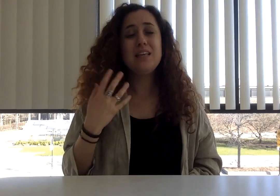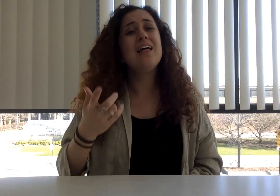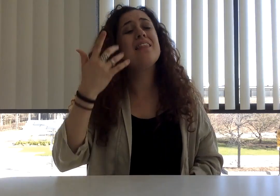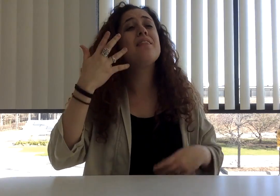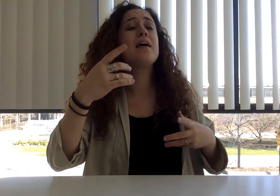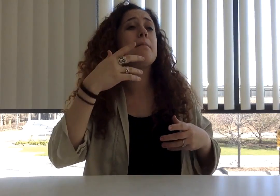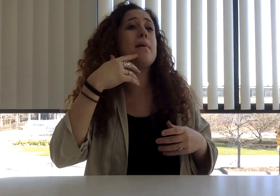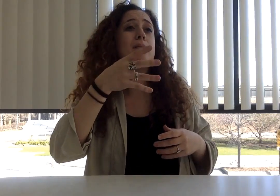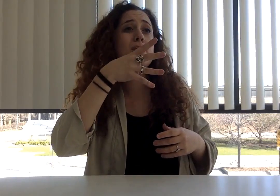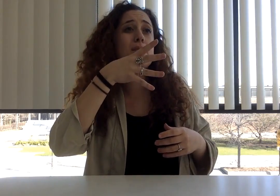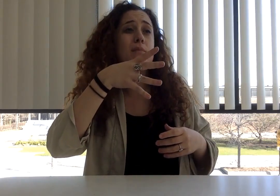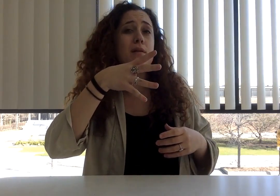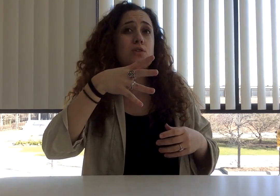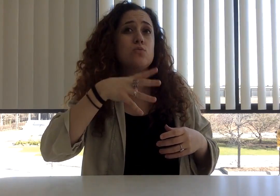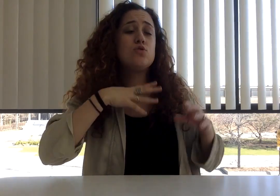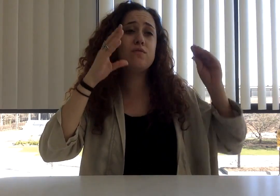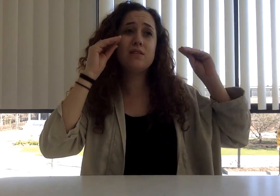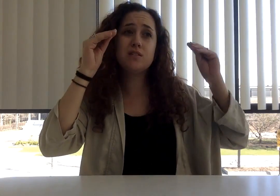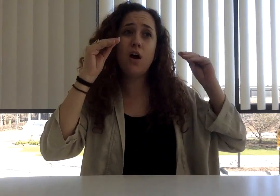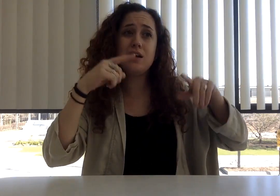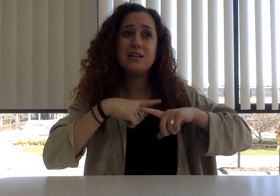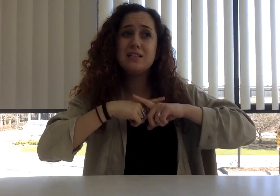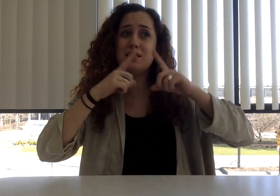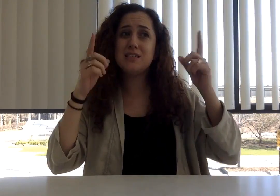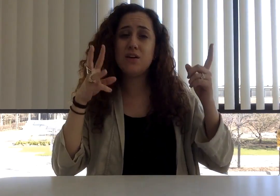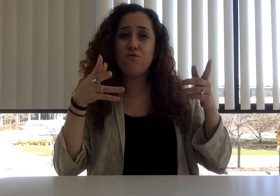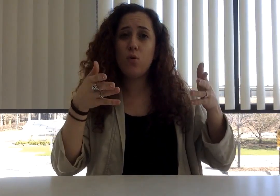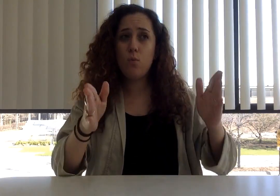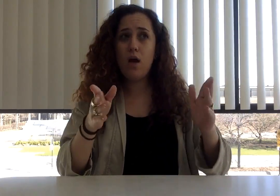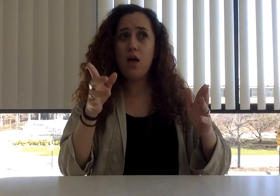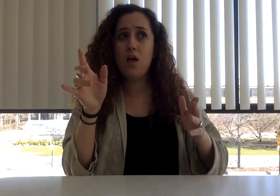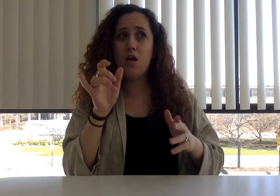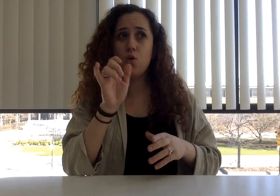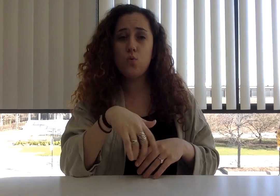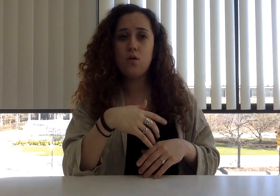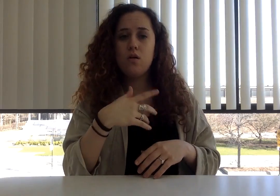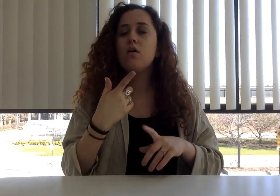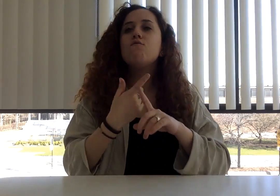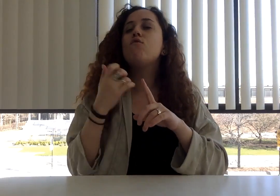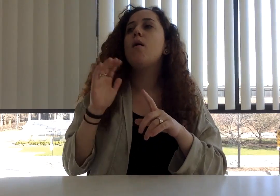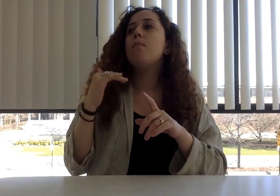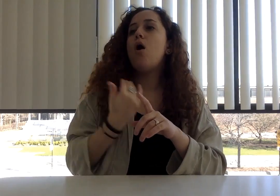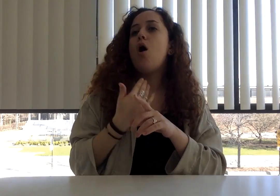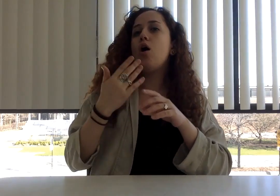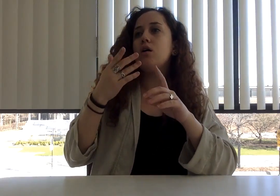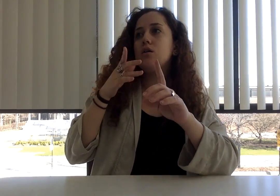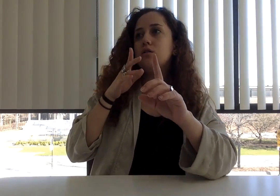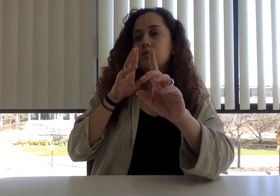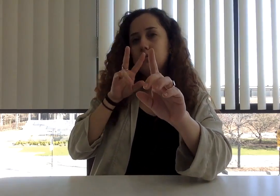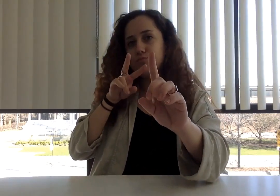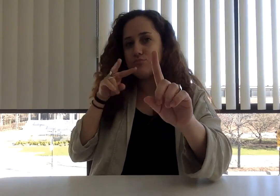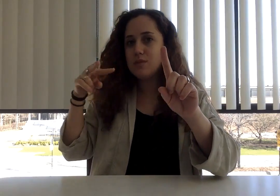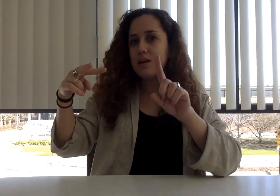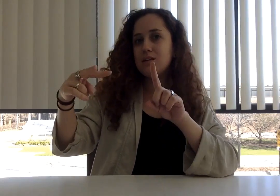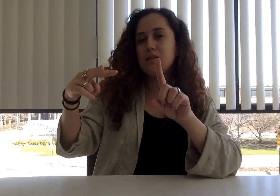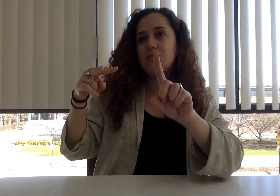it in a different way than you would have. You know what I mean? From our perspective, in the way that I can put this most